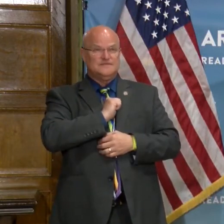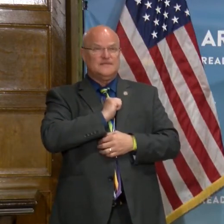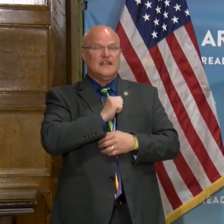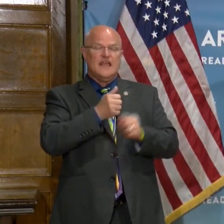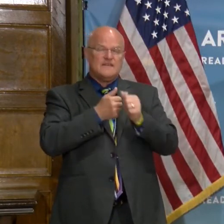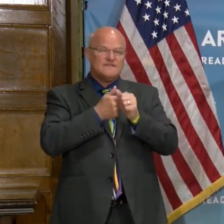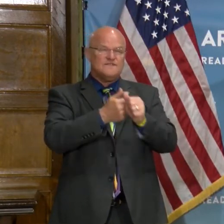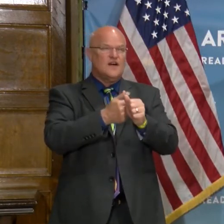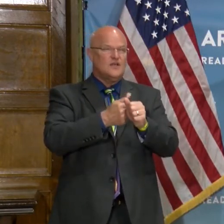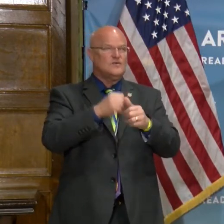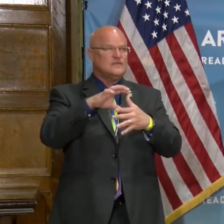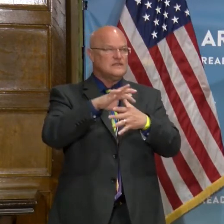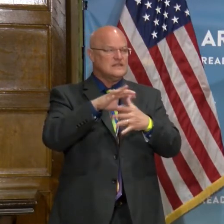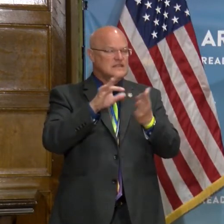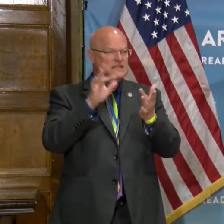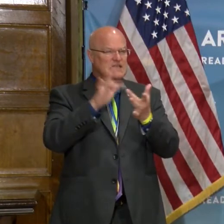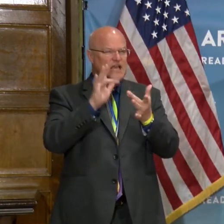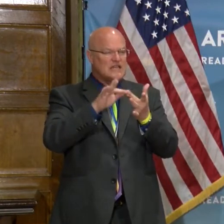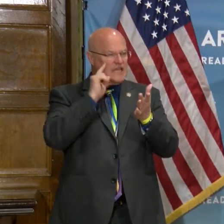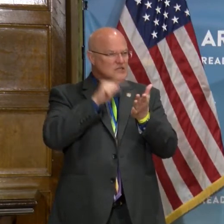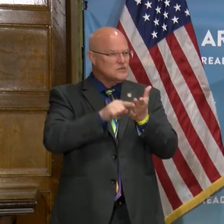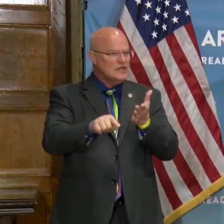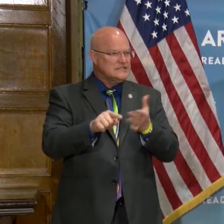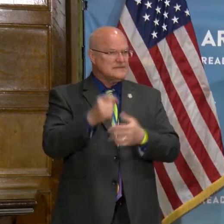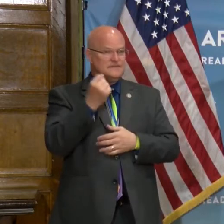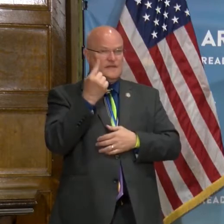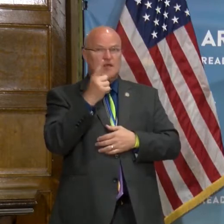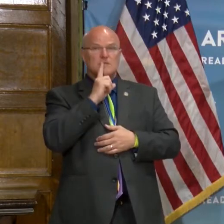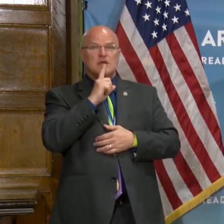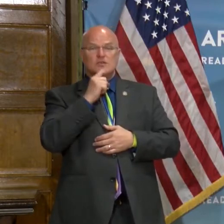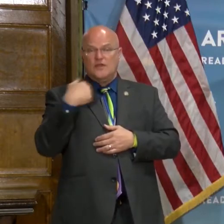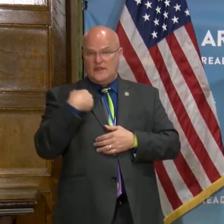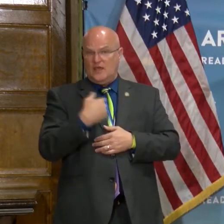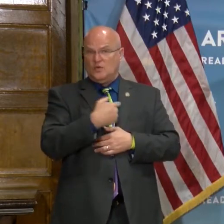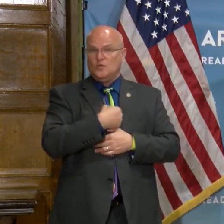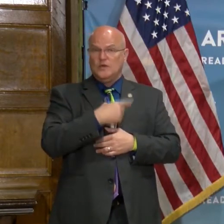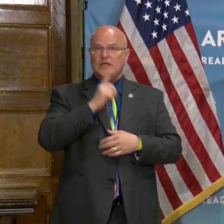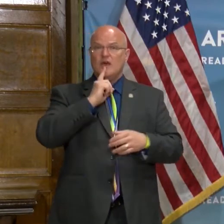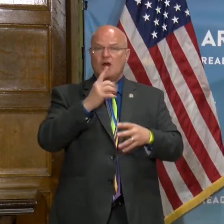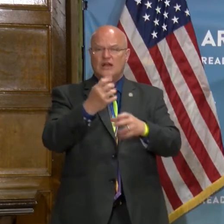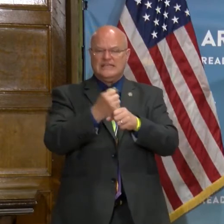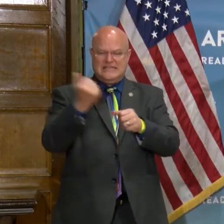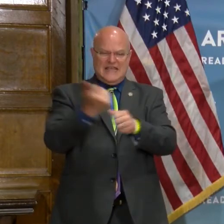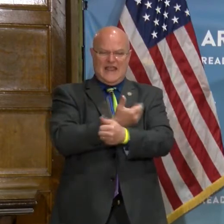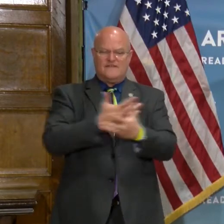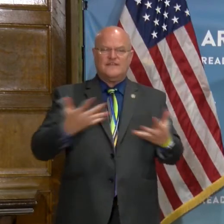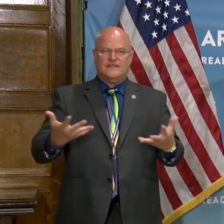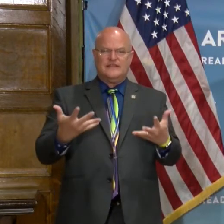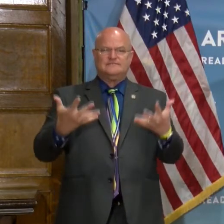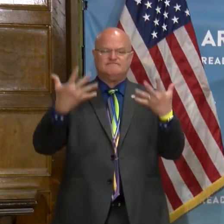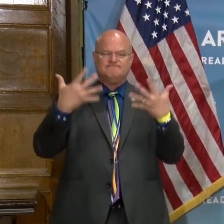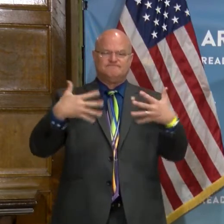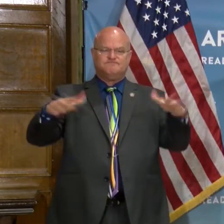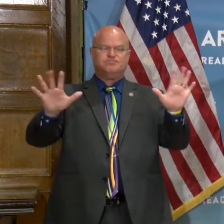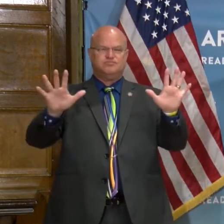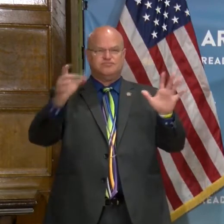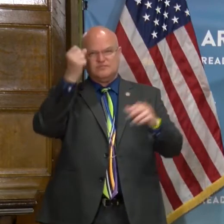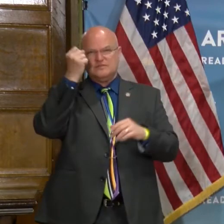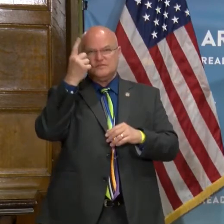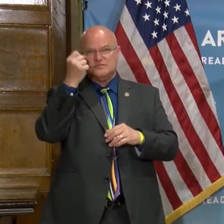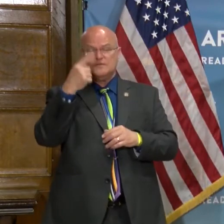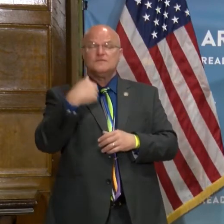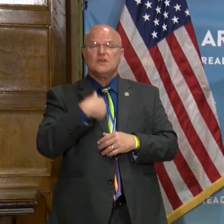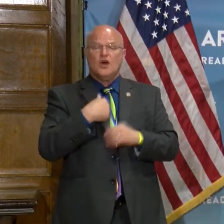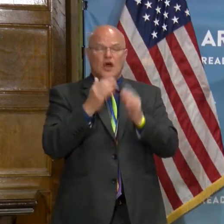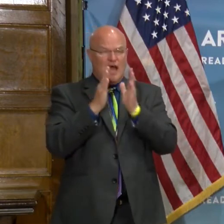and following the contact tracing, understanding it, making sure we're getting everything done that we can. And so